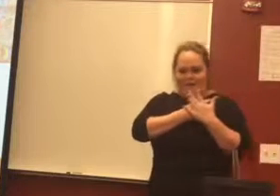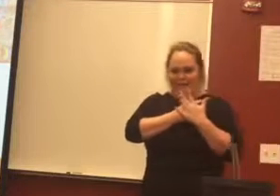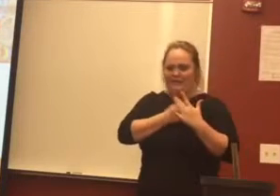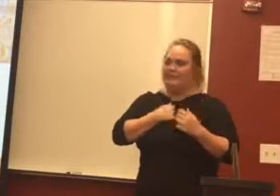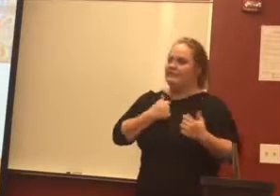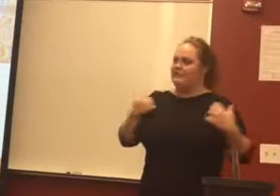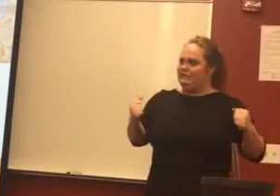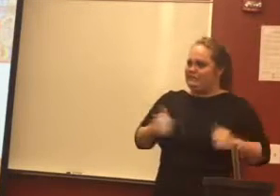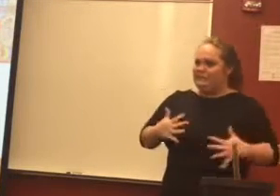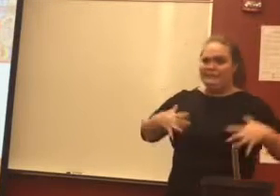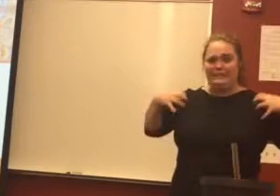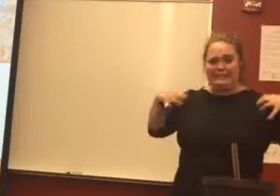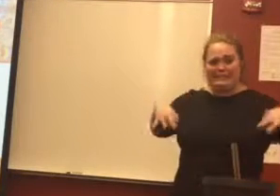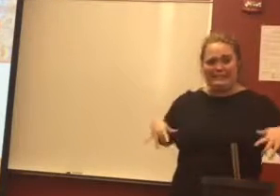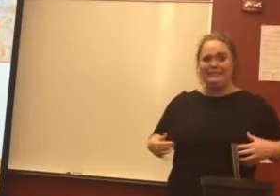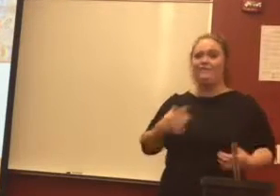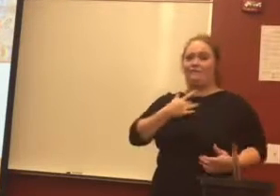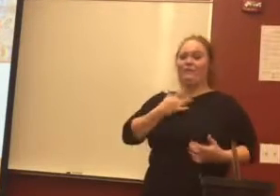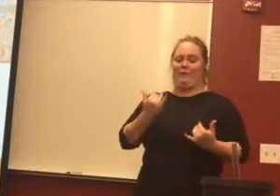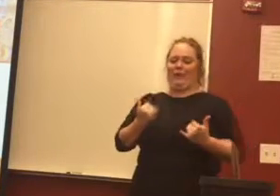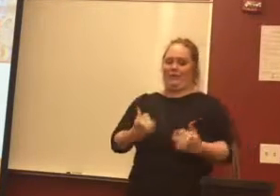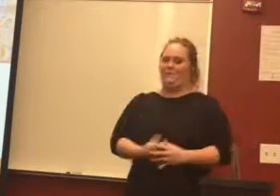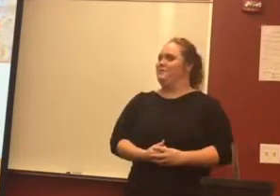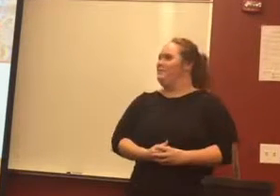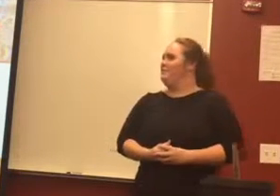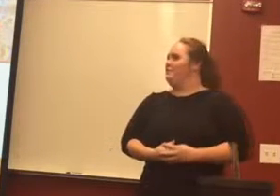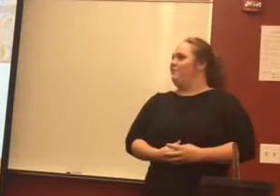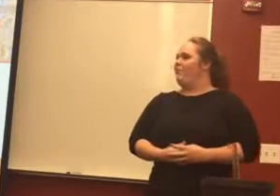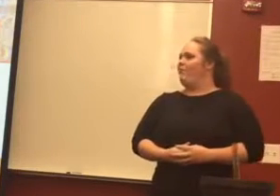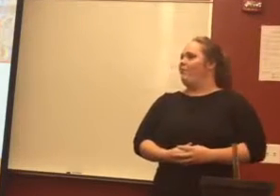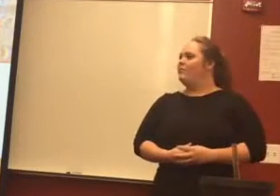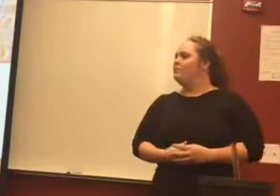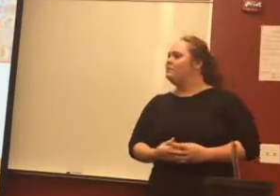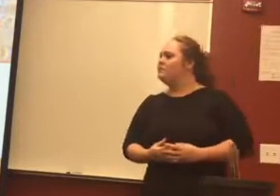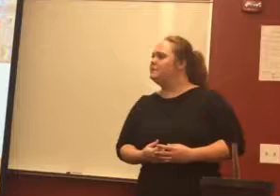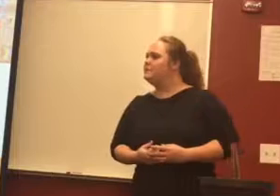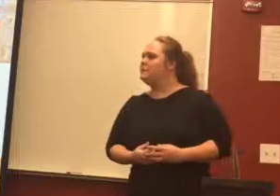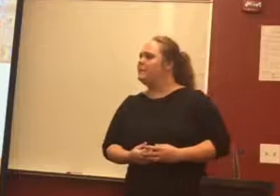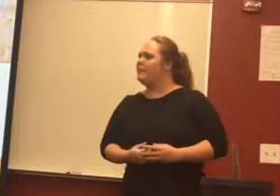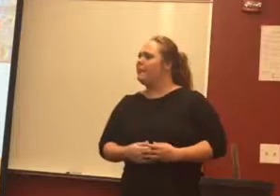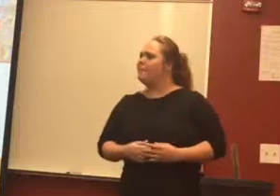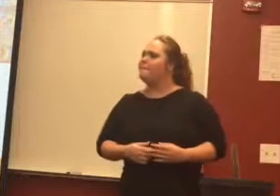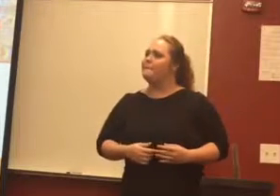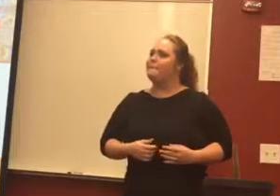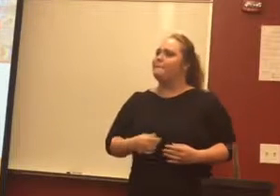trip that we'll go? You what? So can we do that breaking down trip that we'll go? Yeah, absolutely.